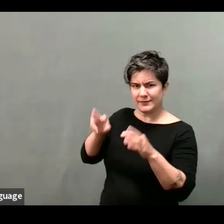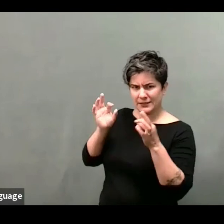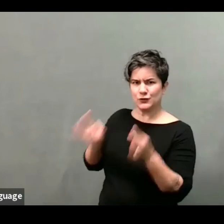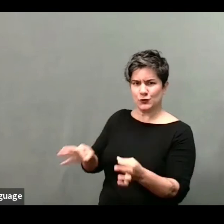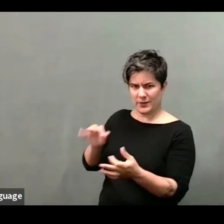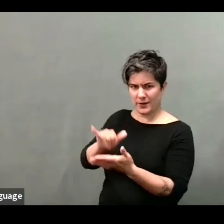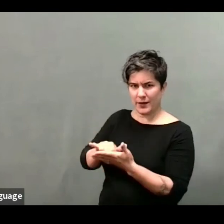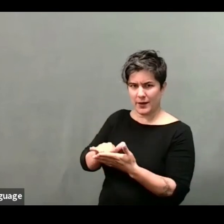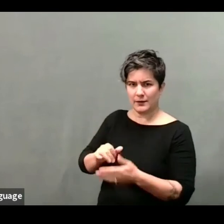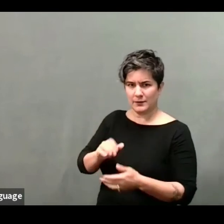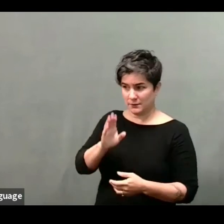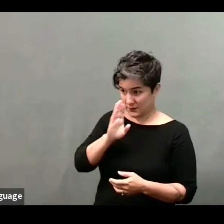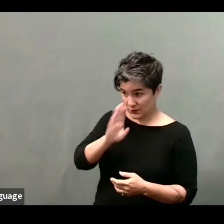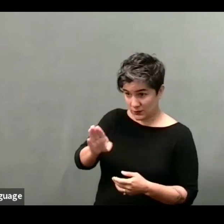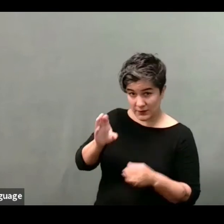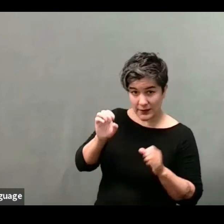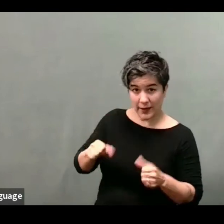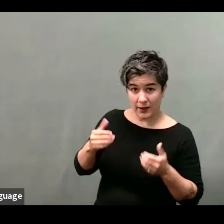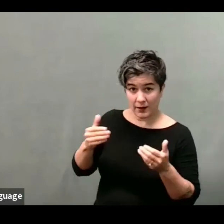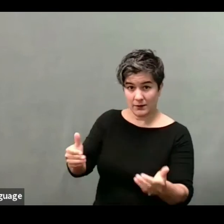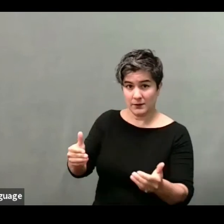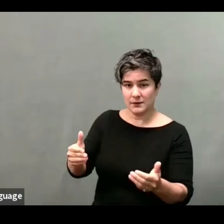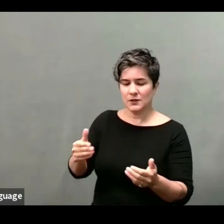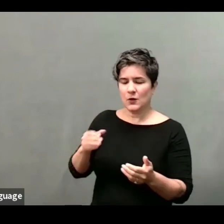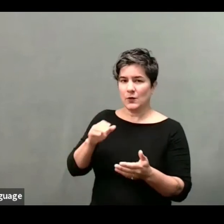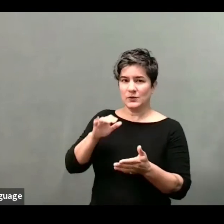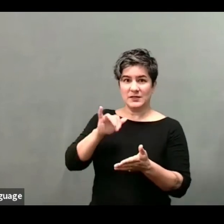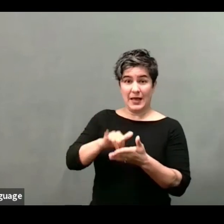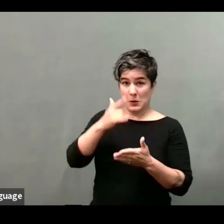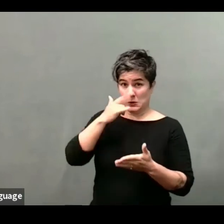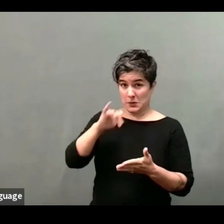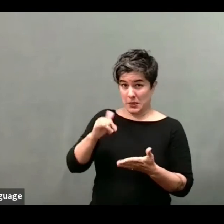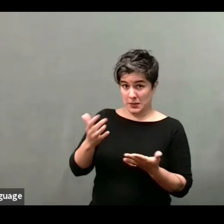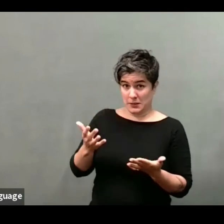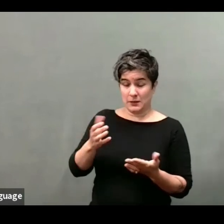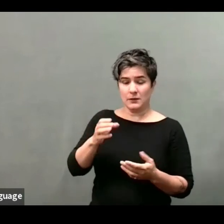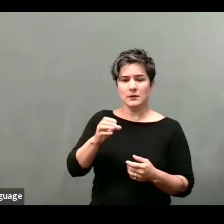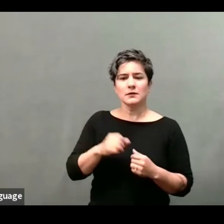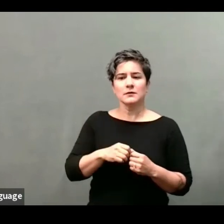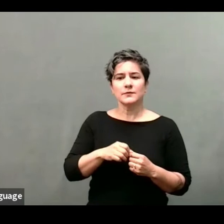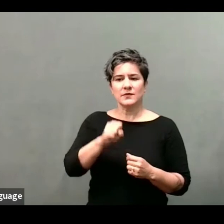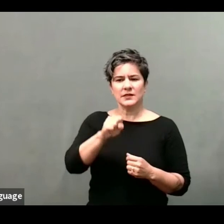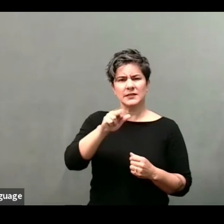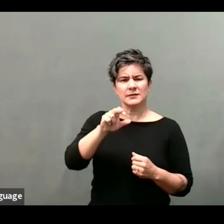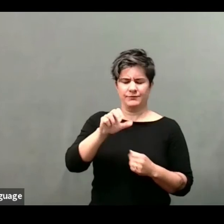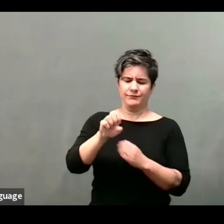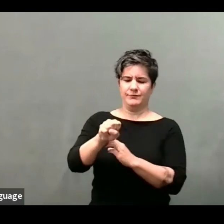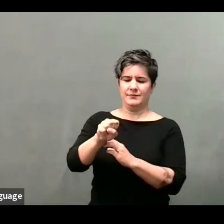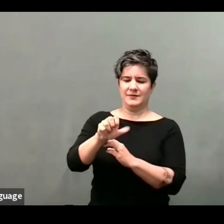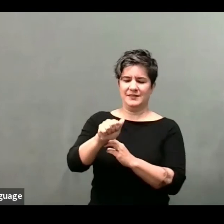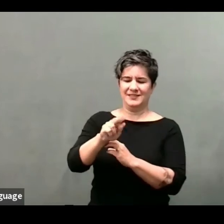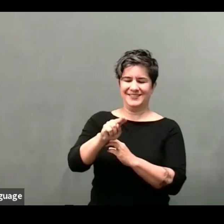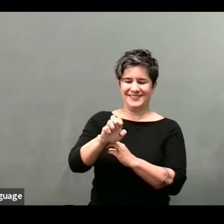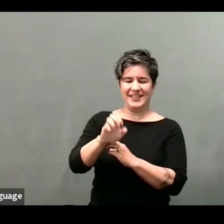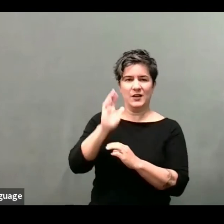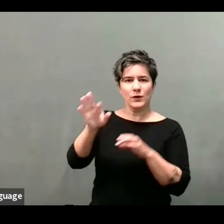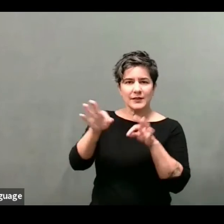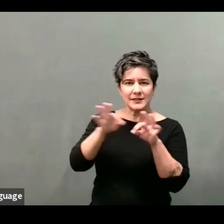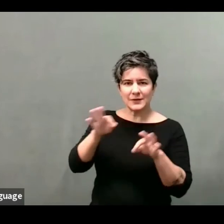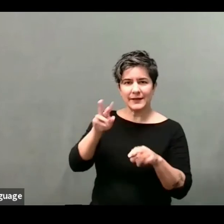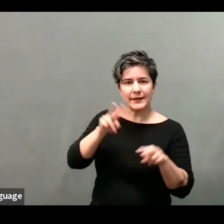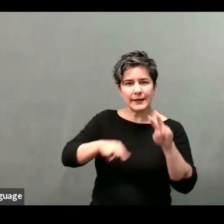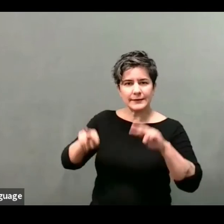Typically, what that process will look like is the SANE will explain what the exam